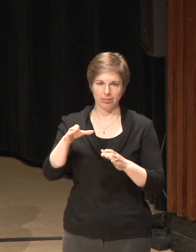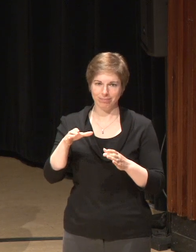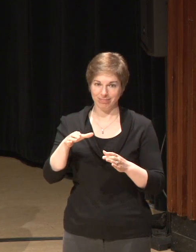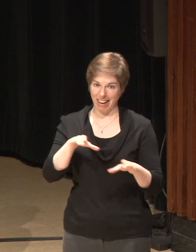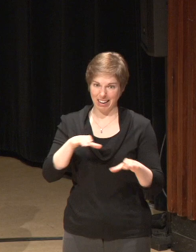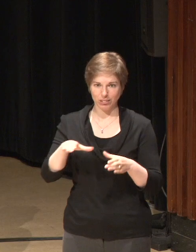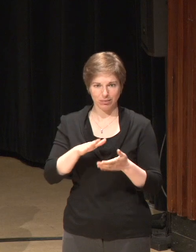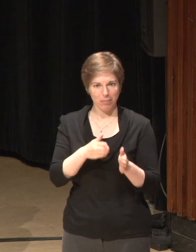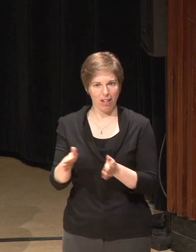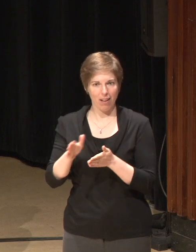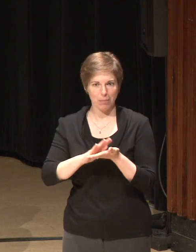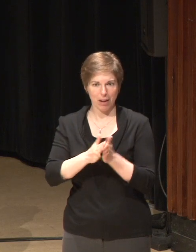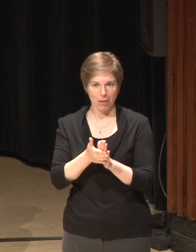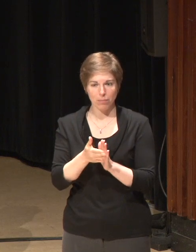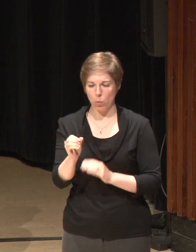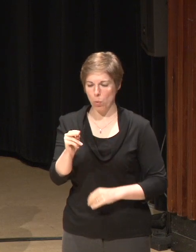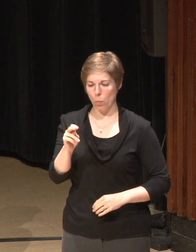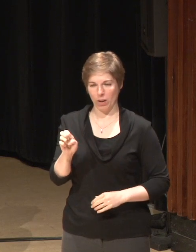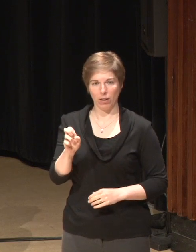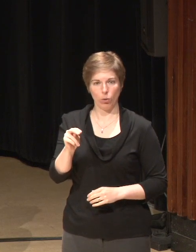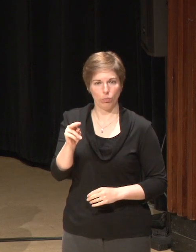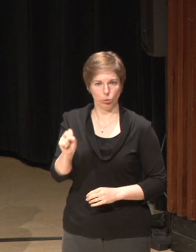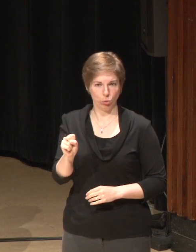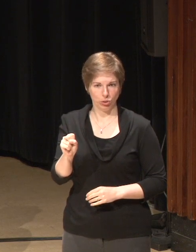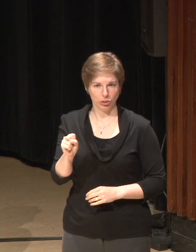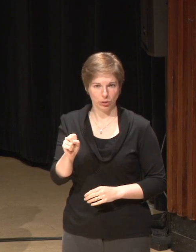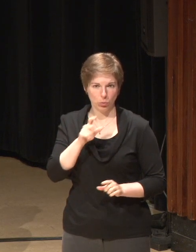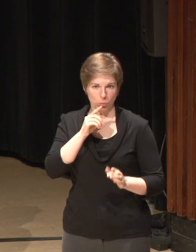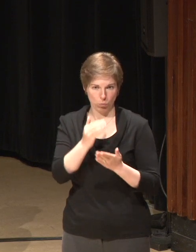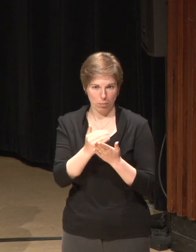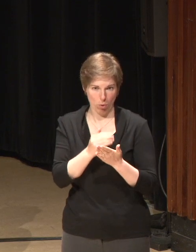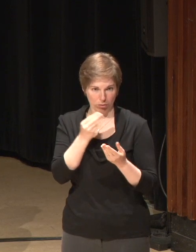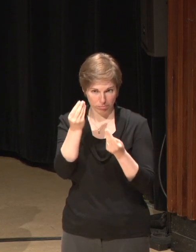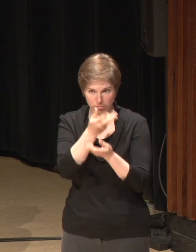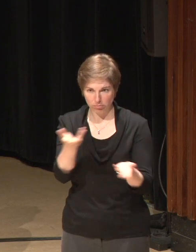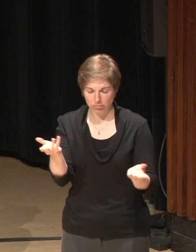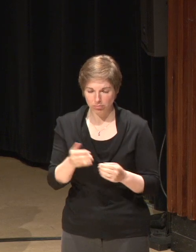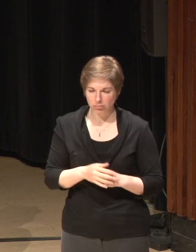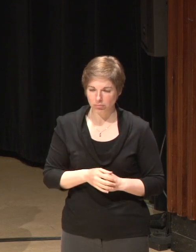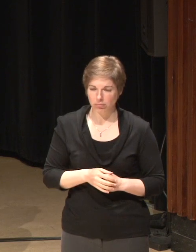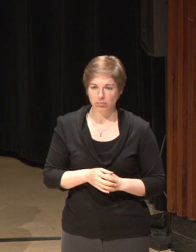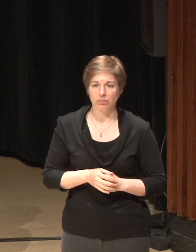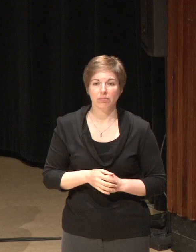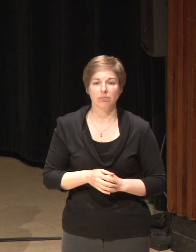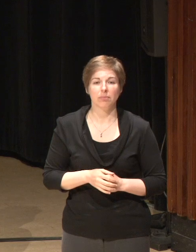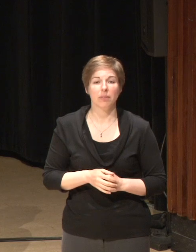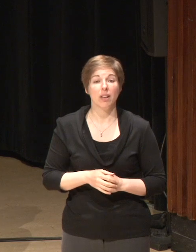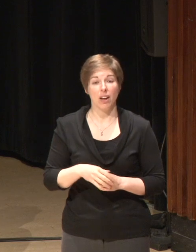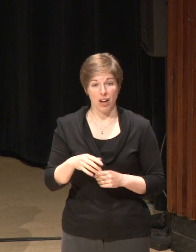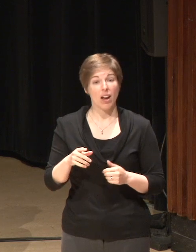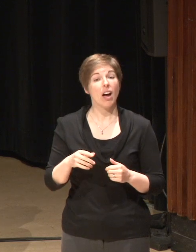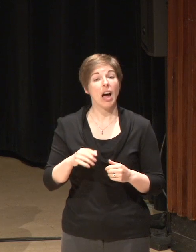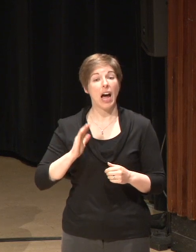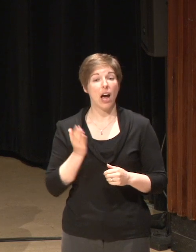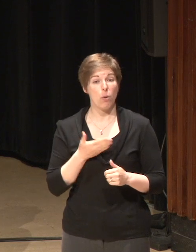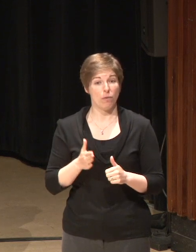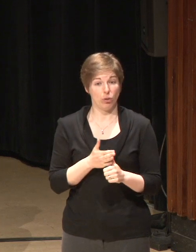Scotia Report. In the spring of 2014, NSCC's first Enactus team was